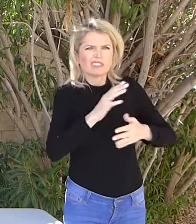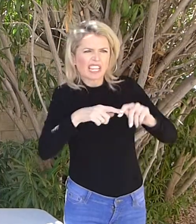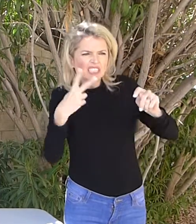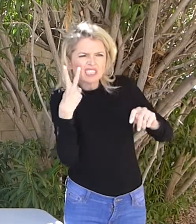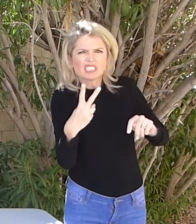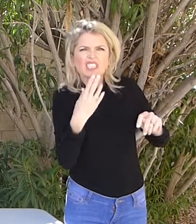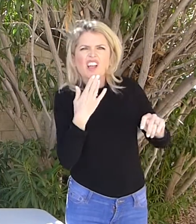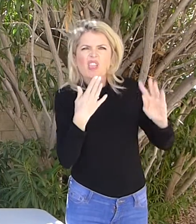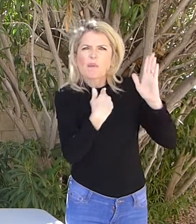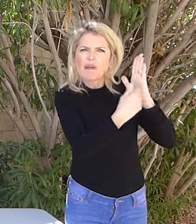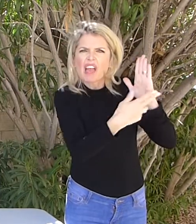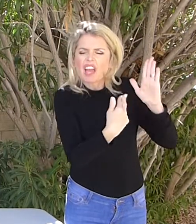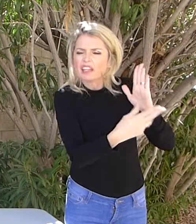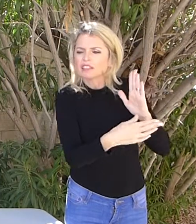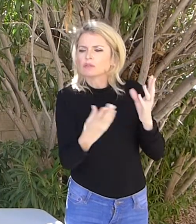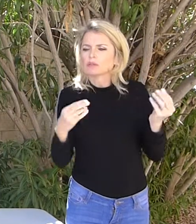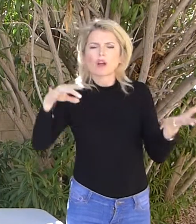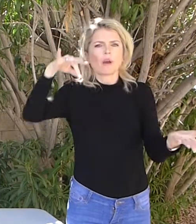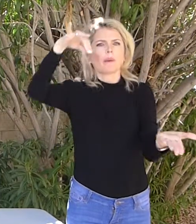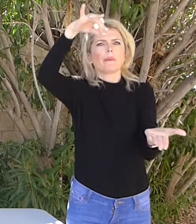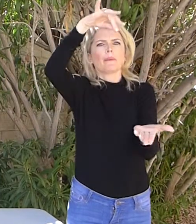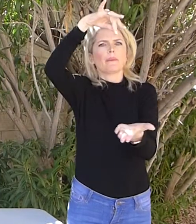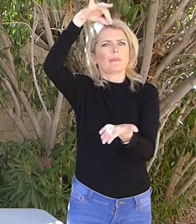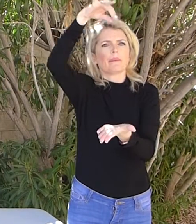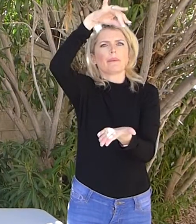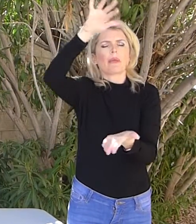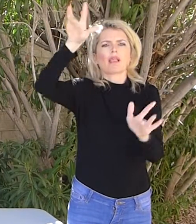it, like I'm like